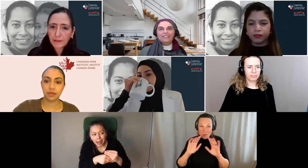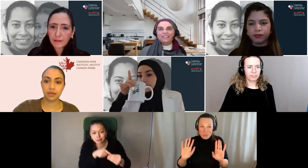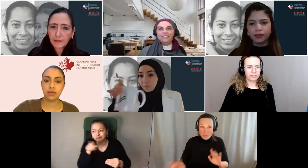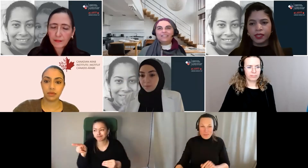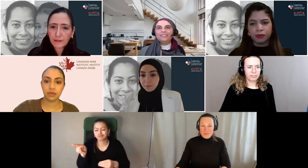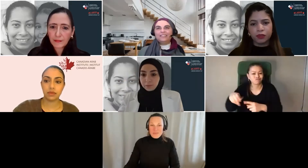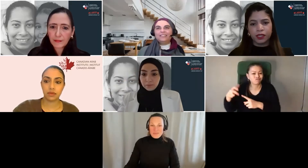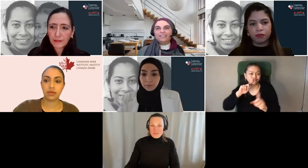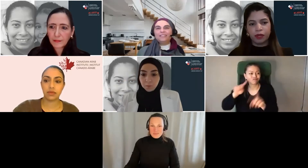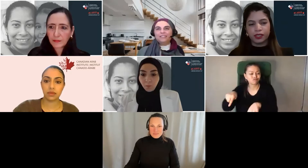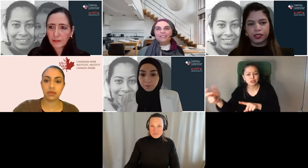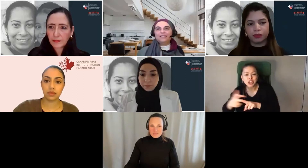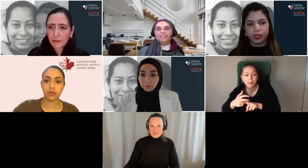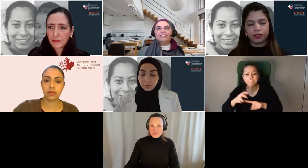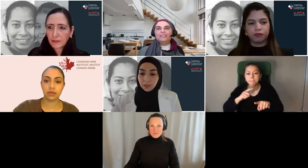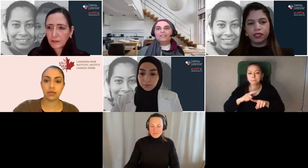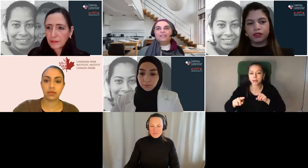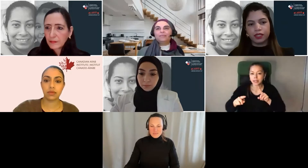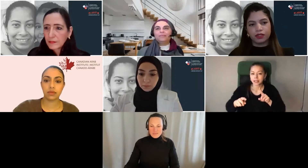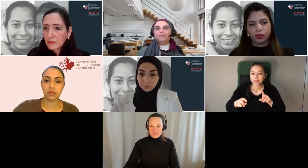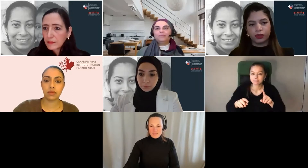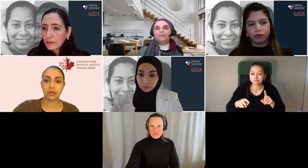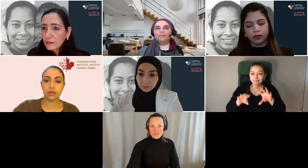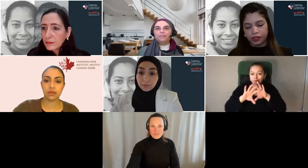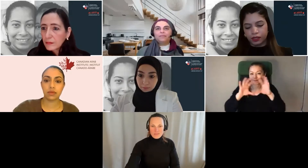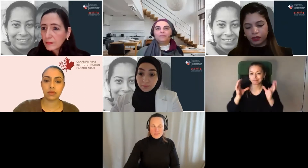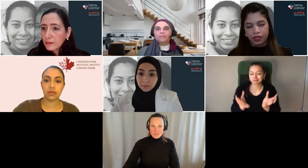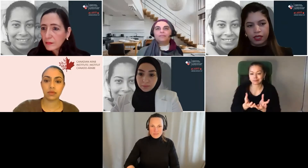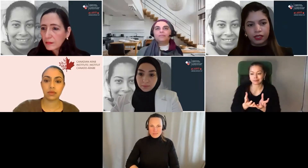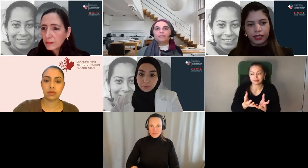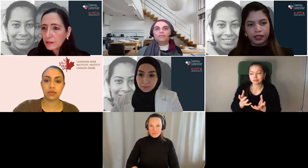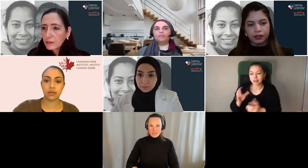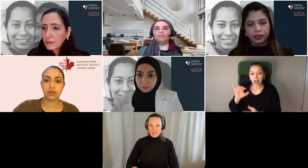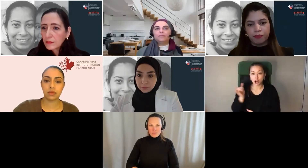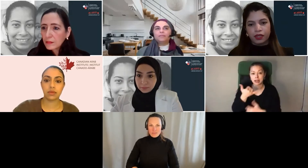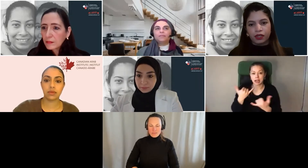around Arabic-speaking population being the fastest growing population